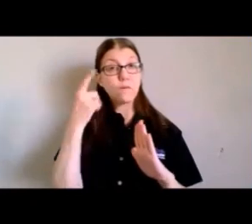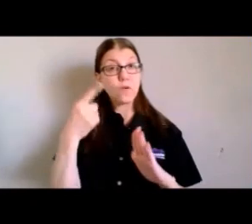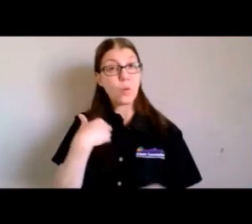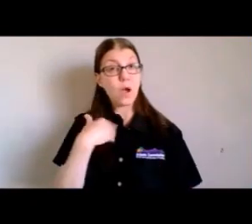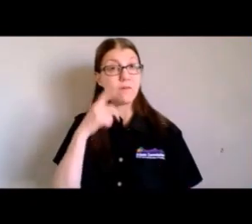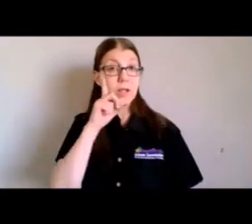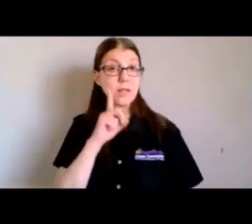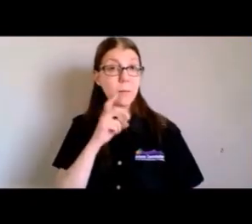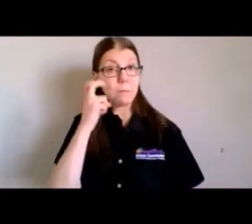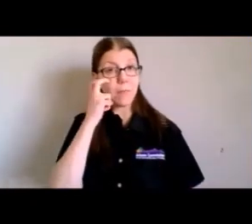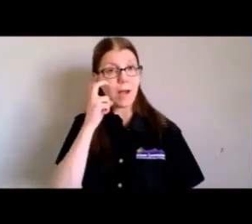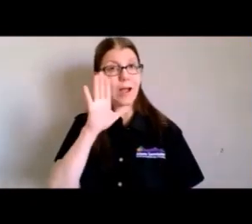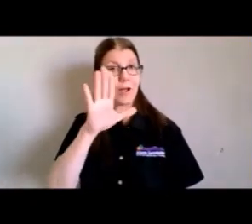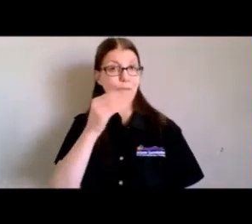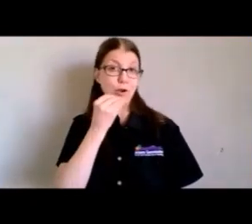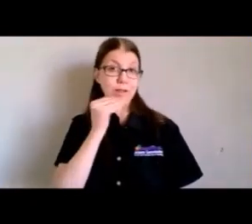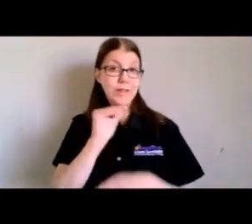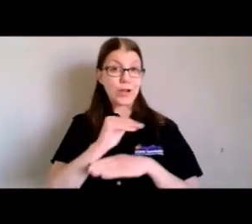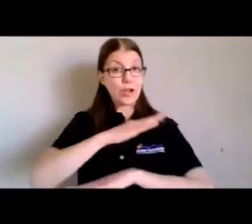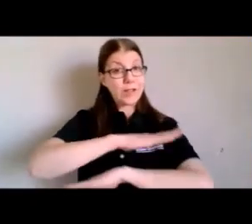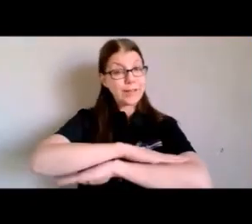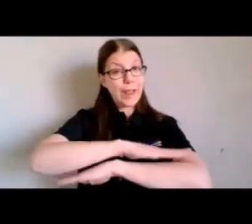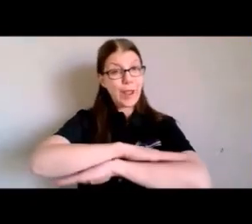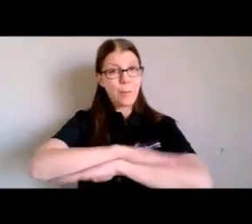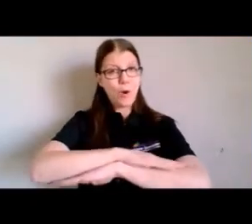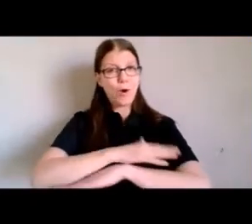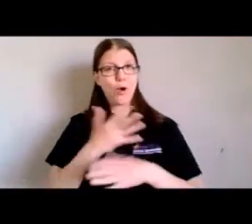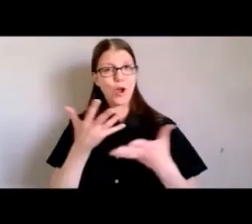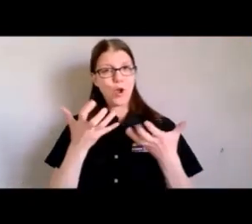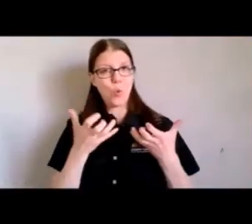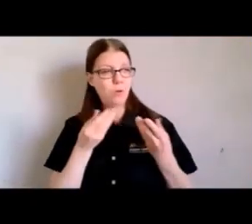due to barriers in communication.